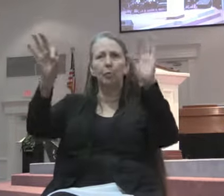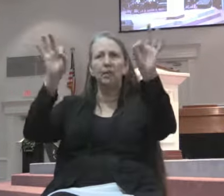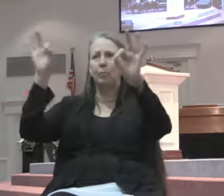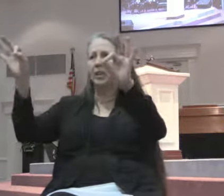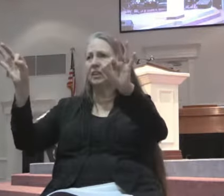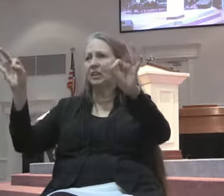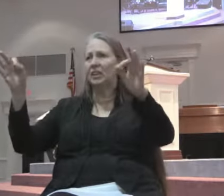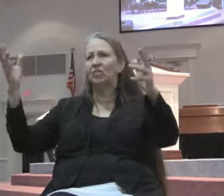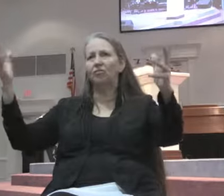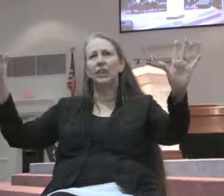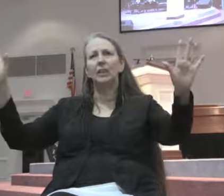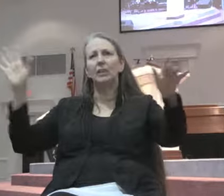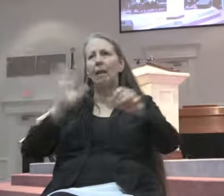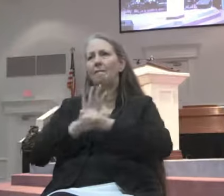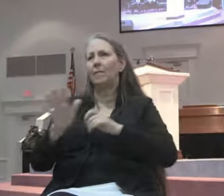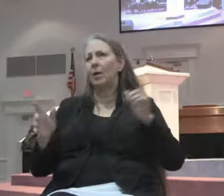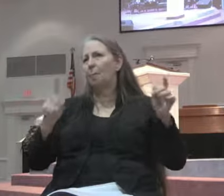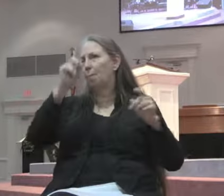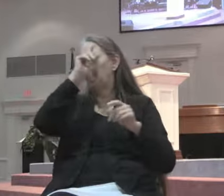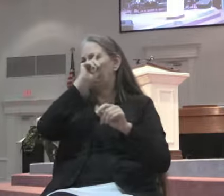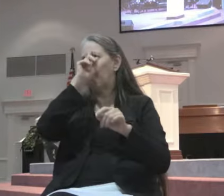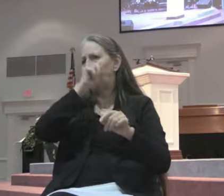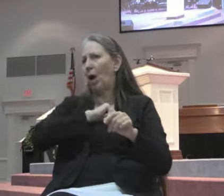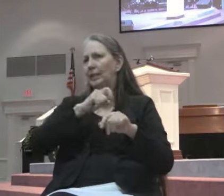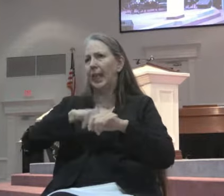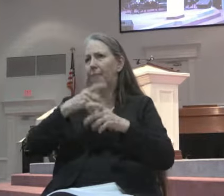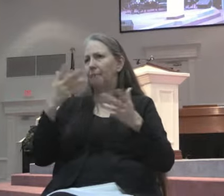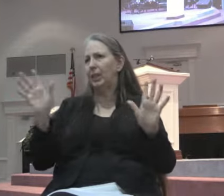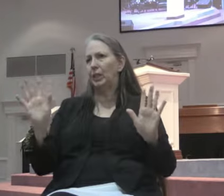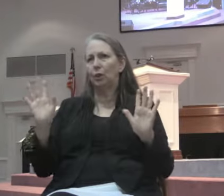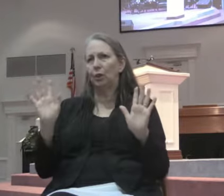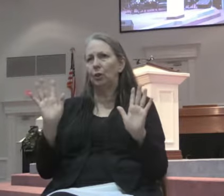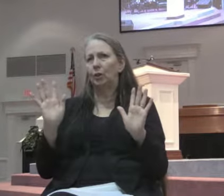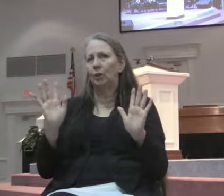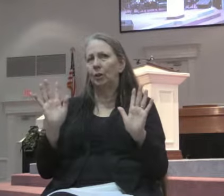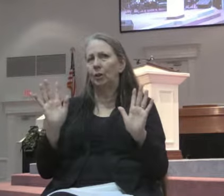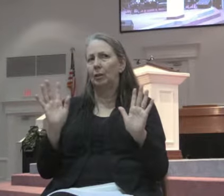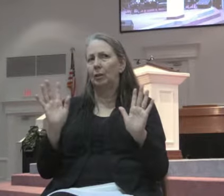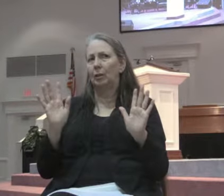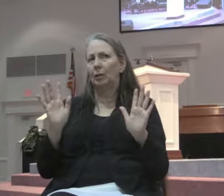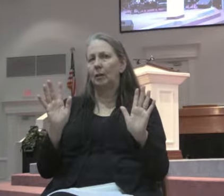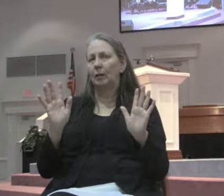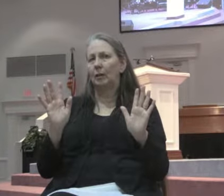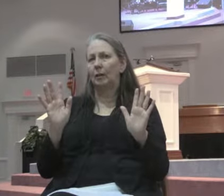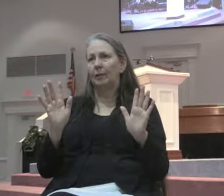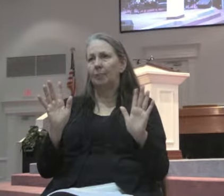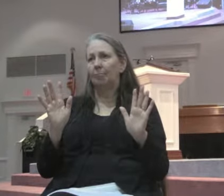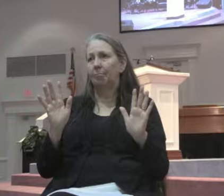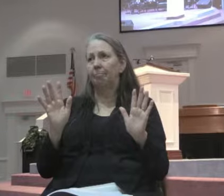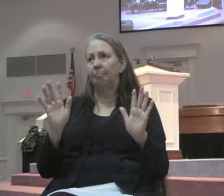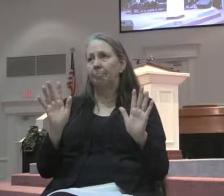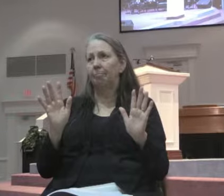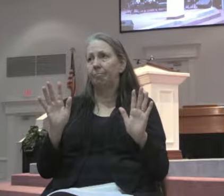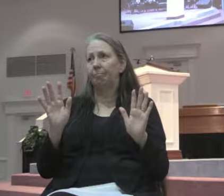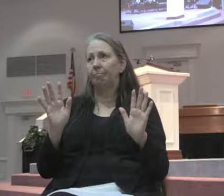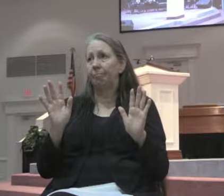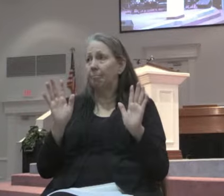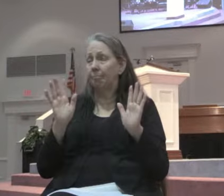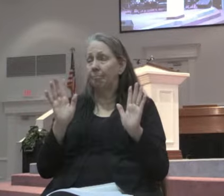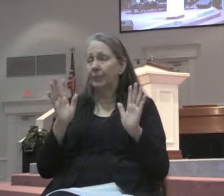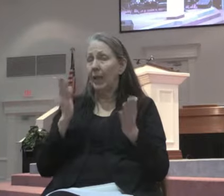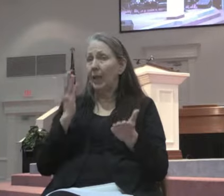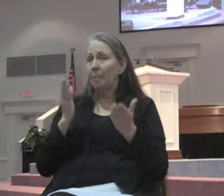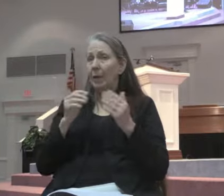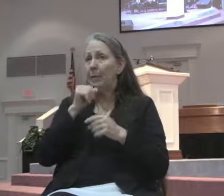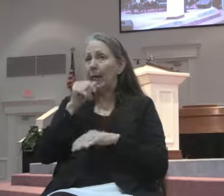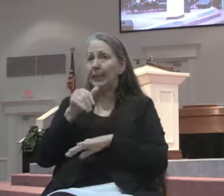reach? It's over with. It's just going to be those that have already decided that it's time for a move of God and revival. Now, it may